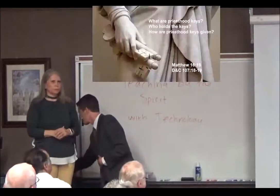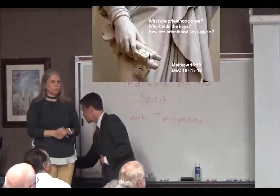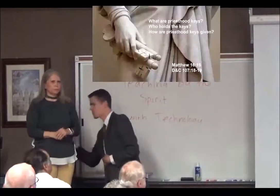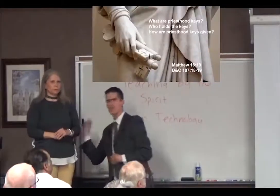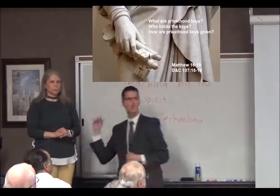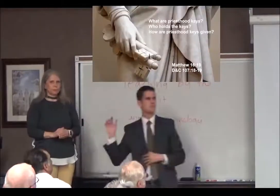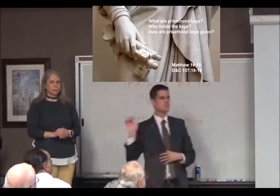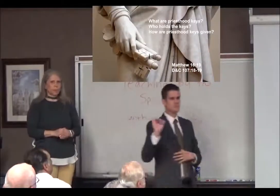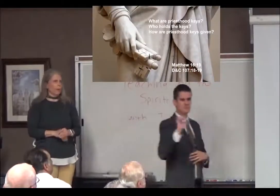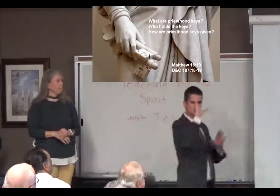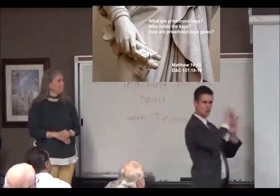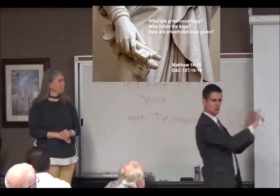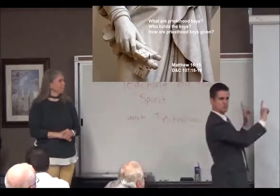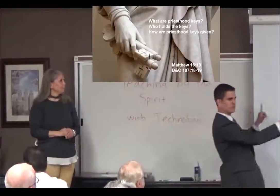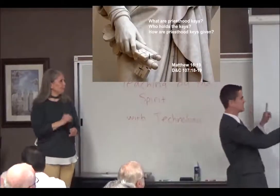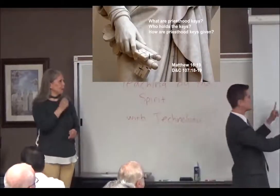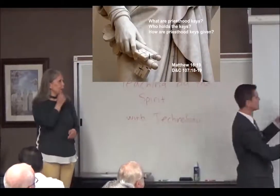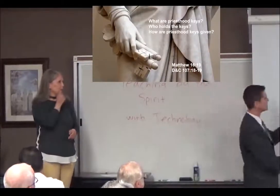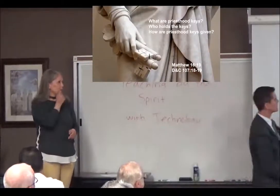Exactly. Okay, look at this picture.